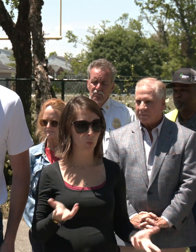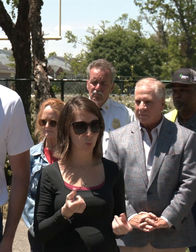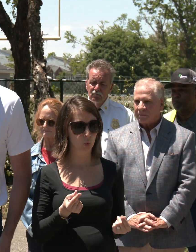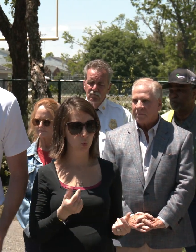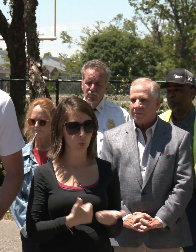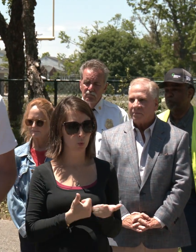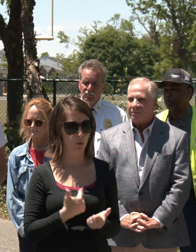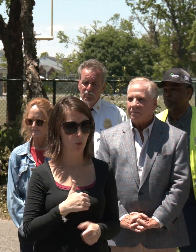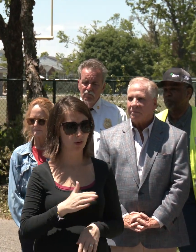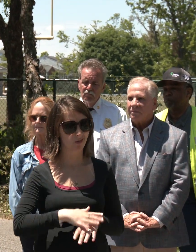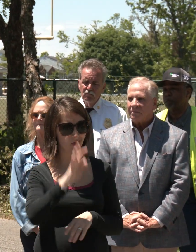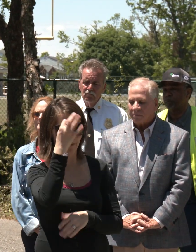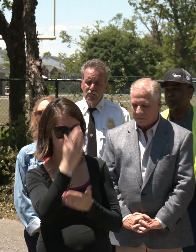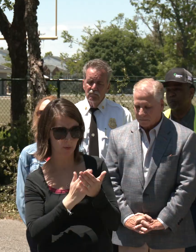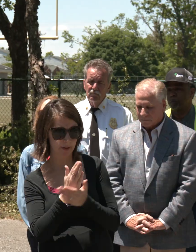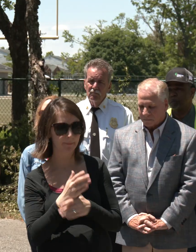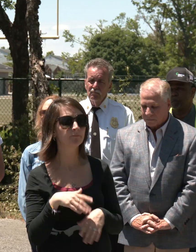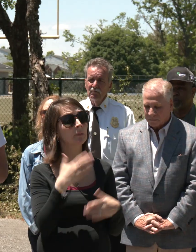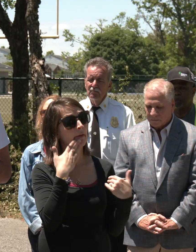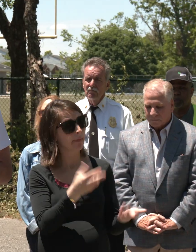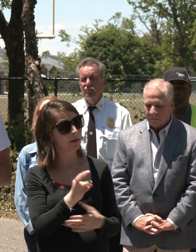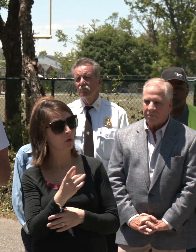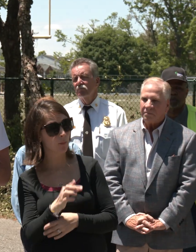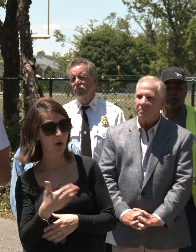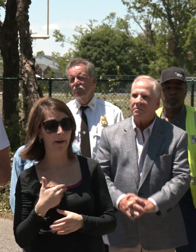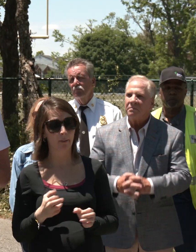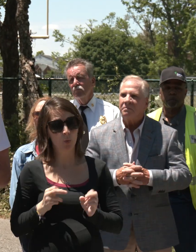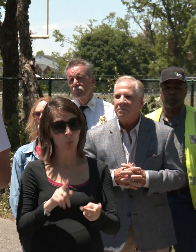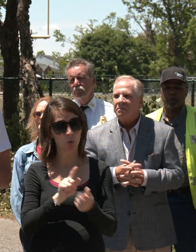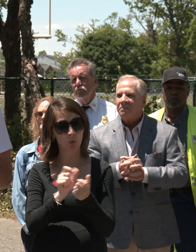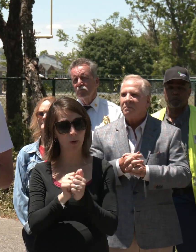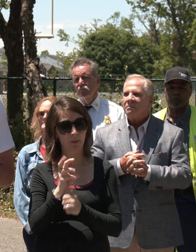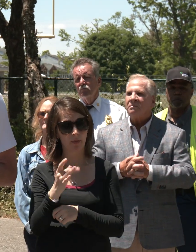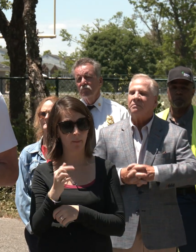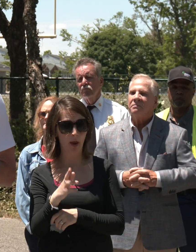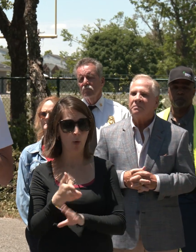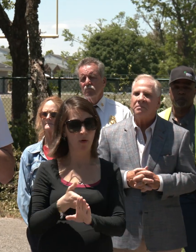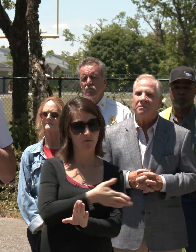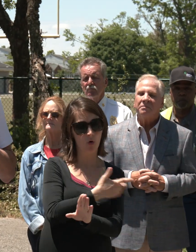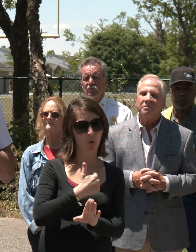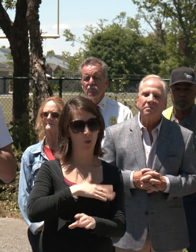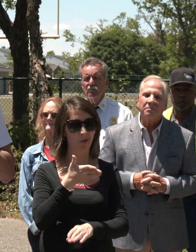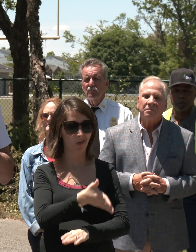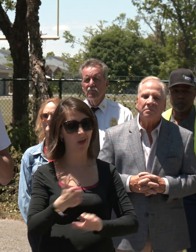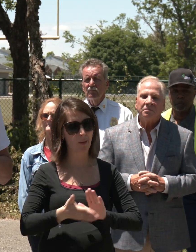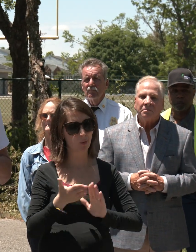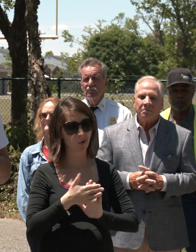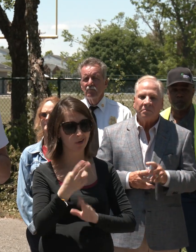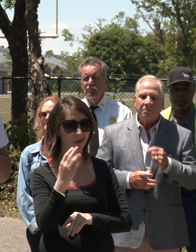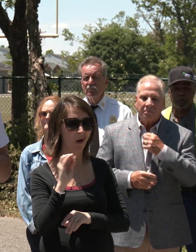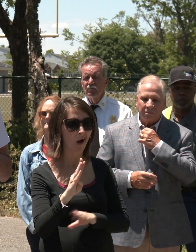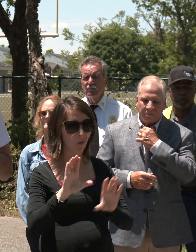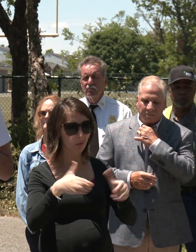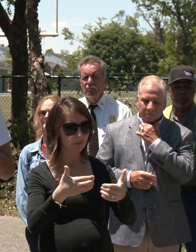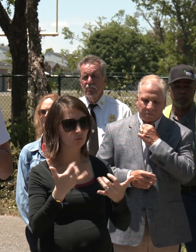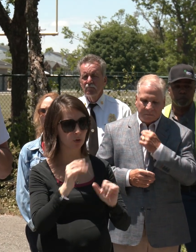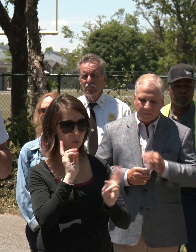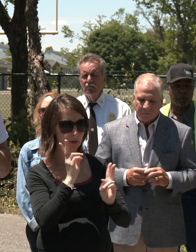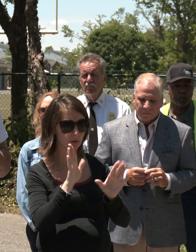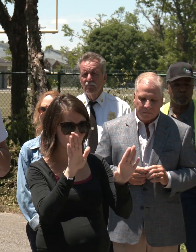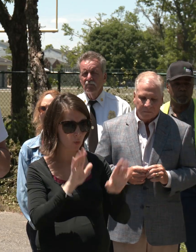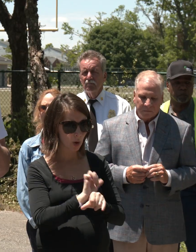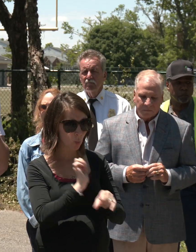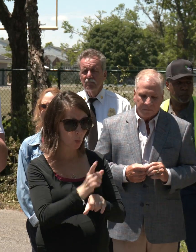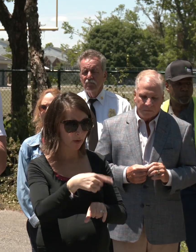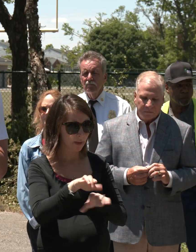side. Thank you, Mayor. And I had an opportunity to meet with the mayor earlier. We were at the operations sort of hub and seeing the great work that they're doing,